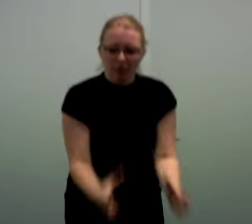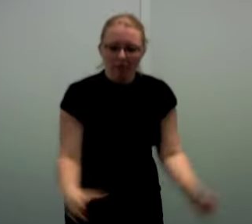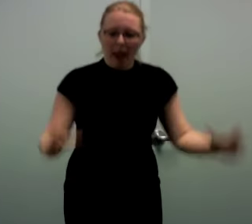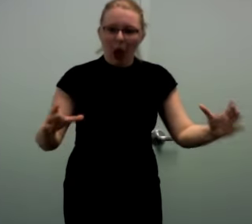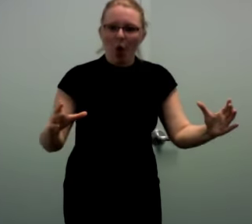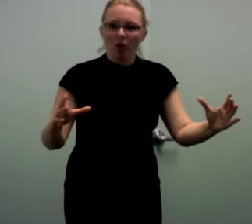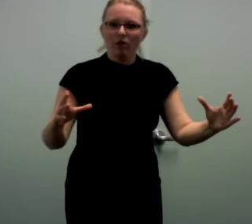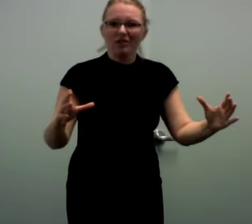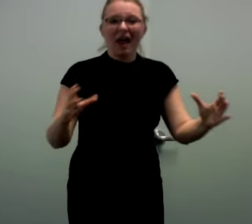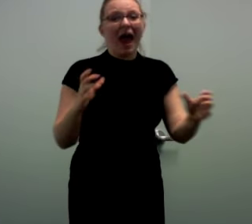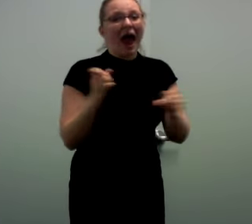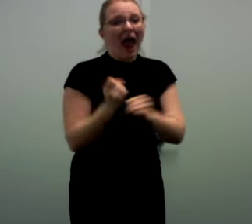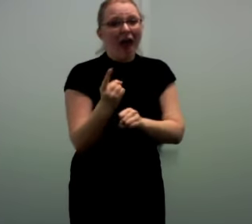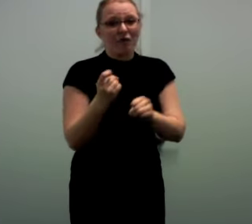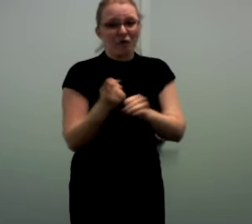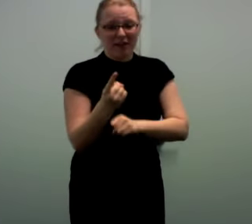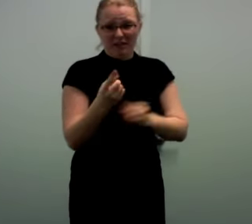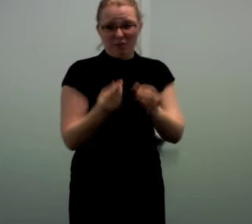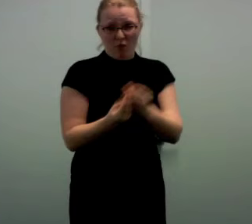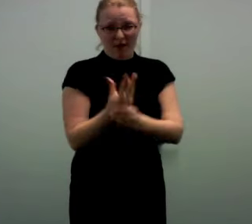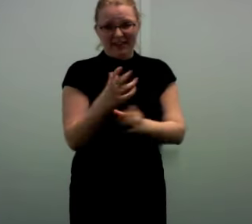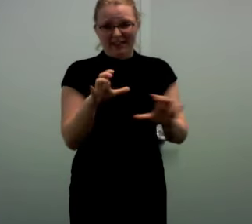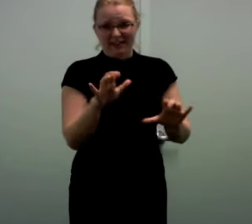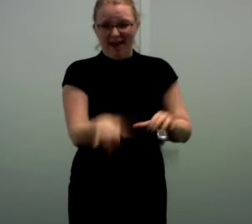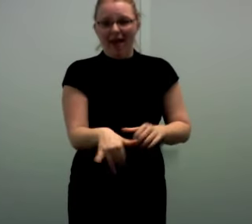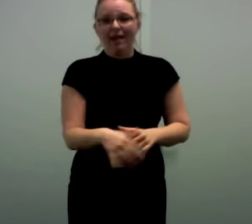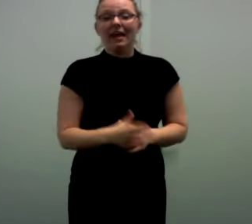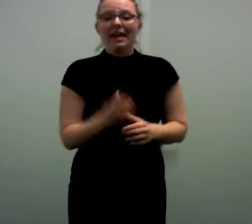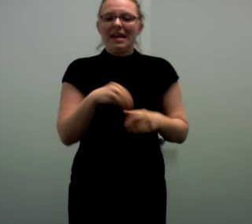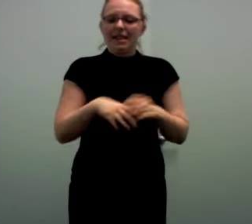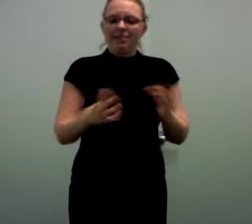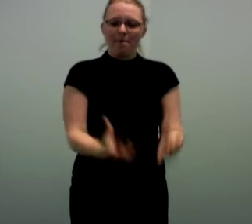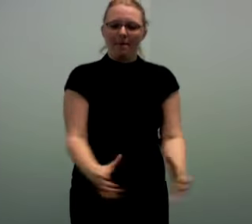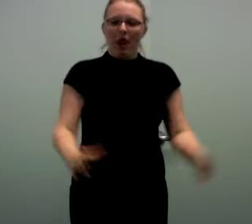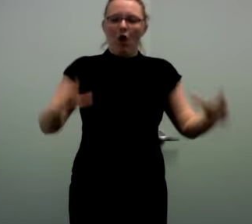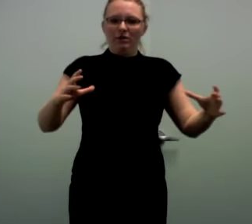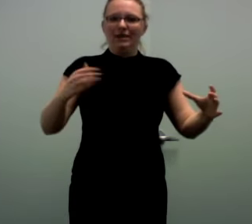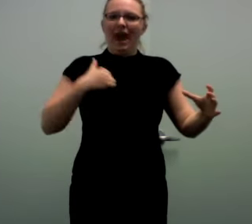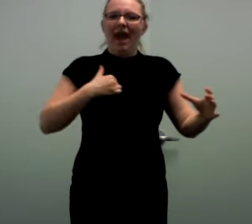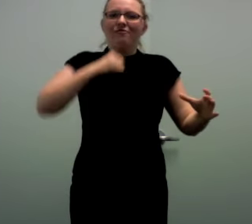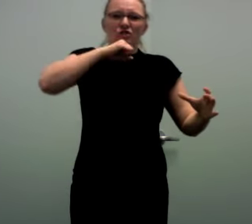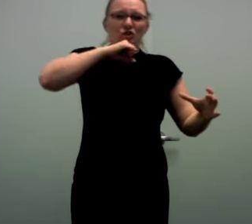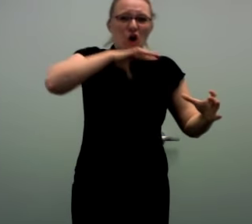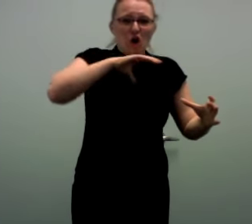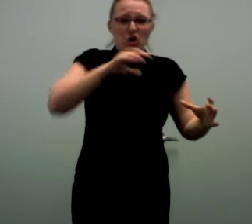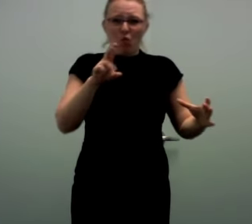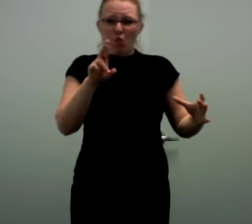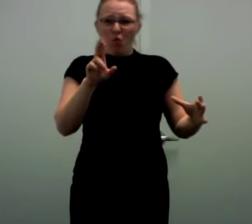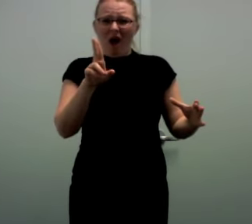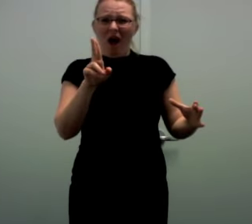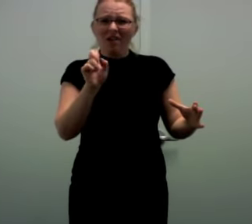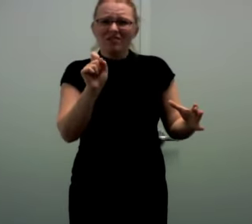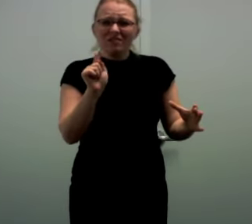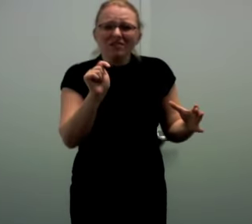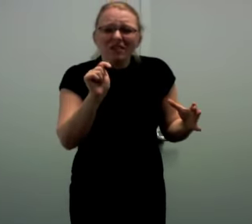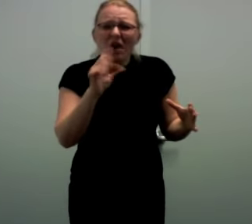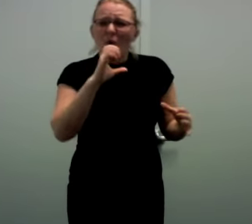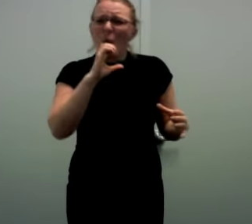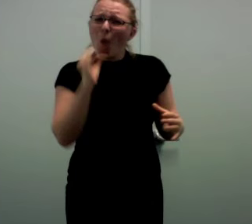it. And in the barrels would be dirt and rust and old nails and